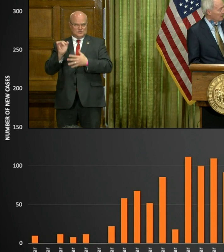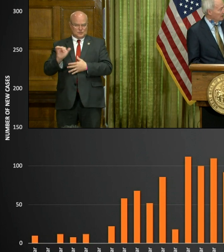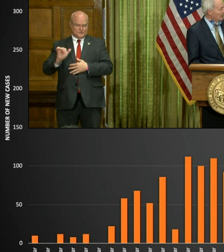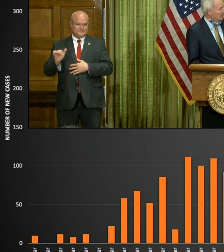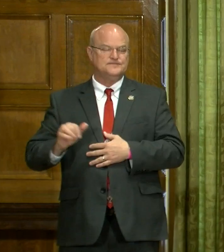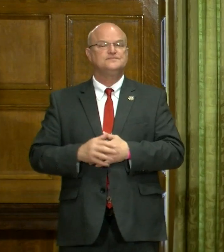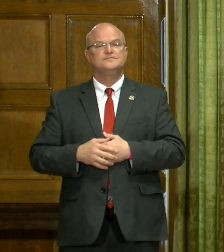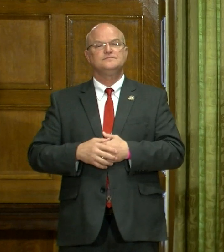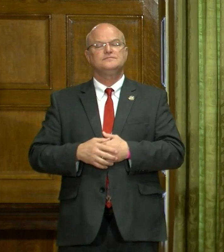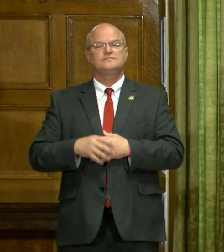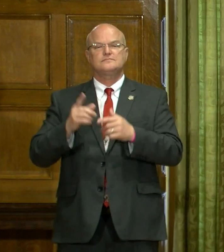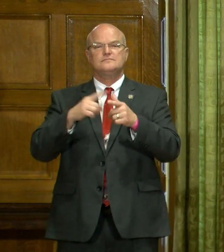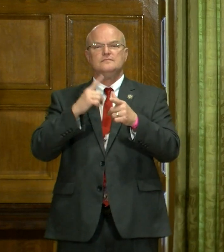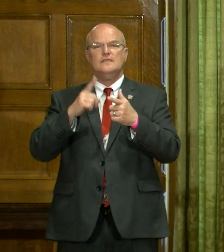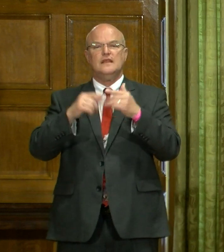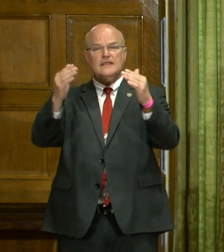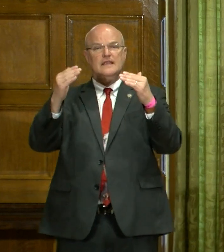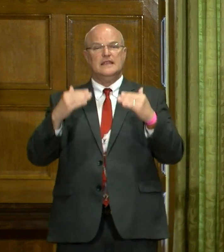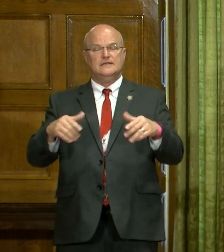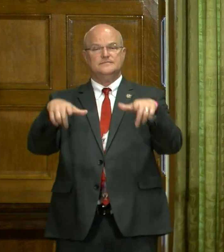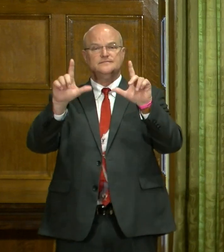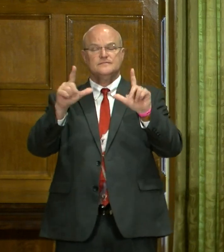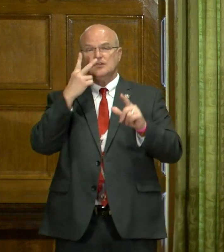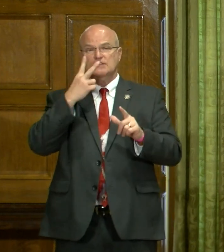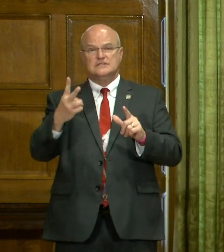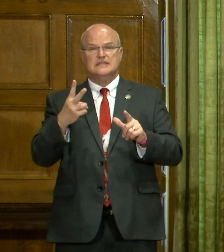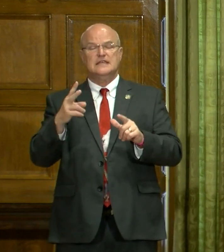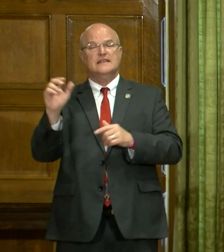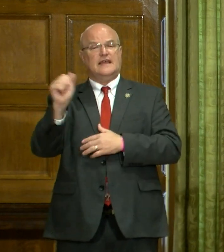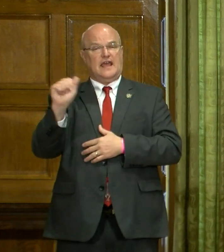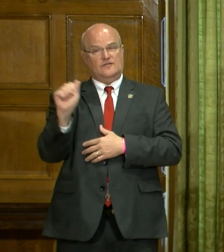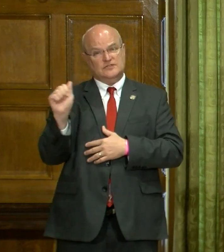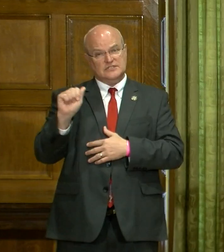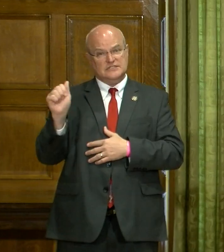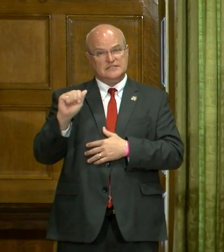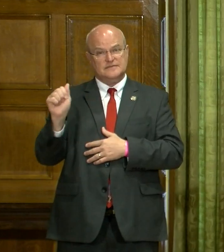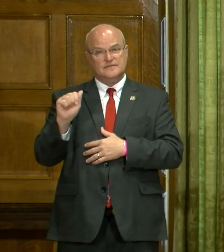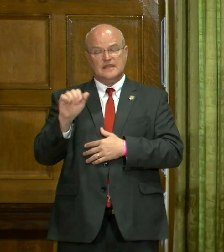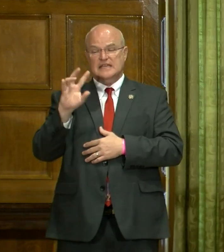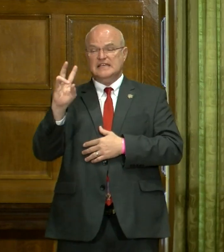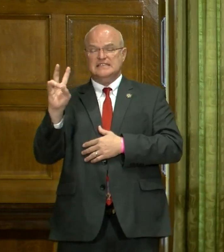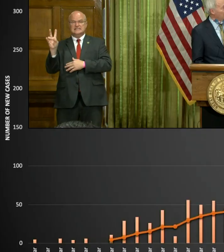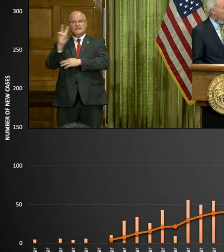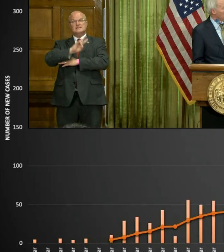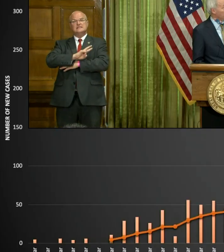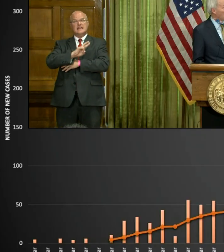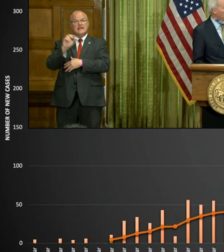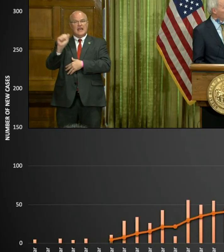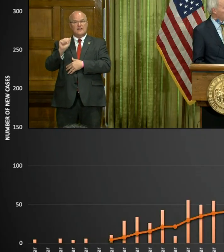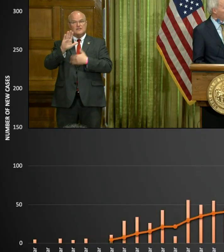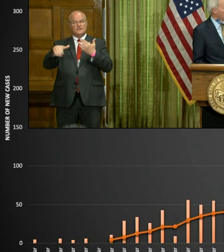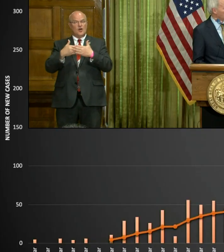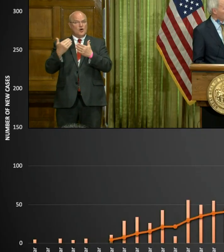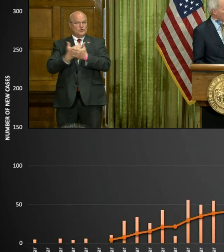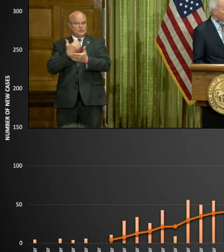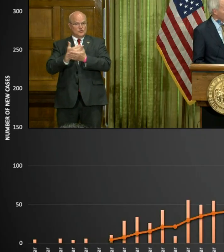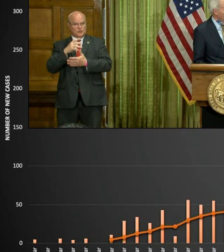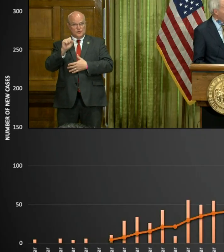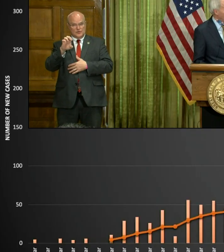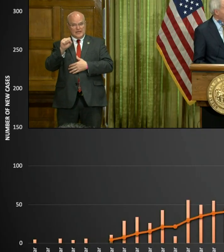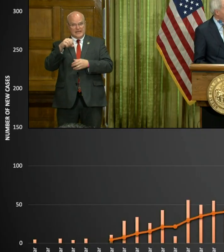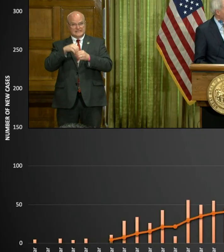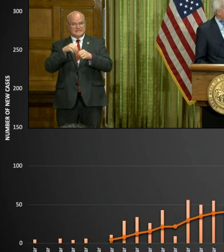there as well. And then if you go to the next one, you'll see the rolling averages, 7-day rolling averages of all new cases